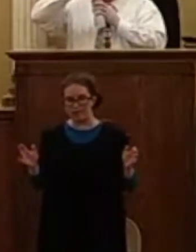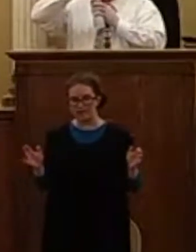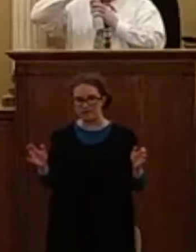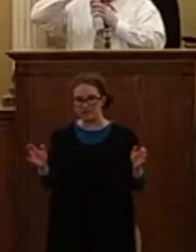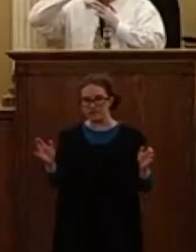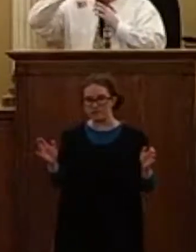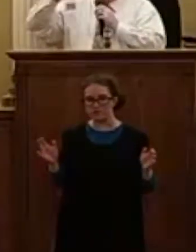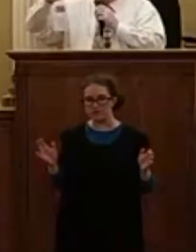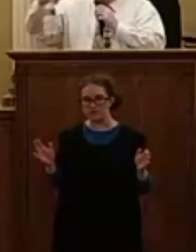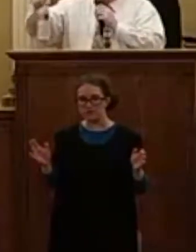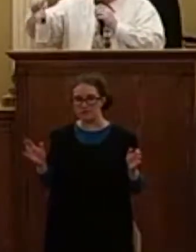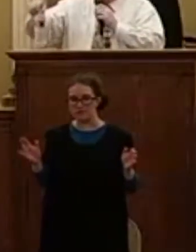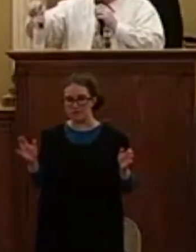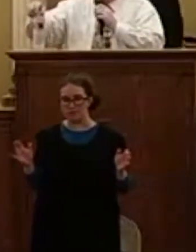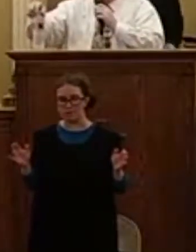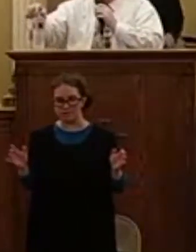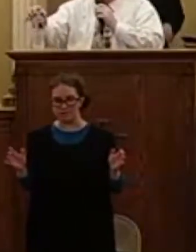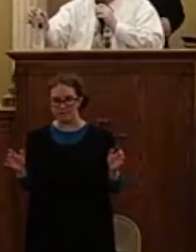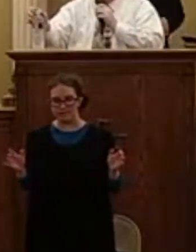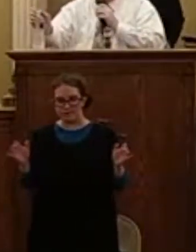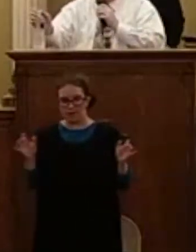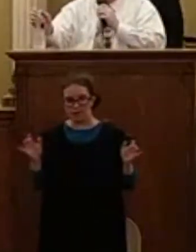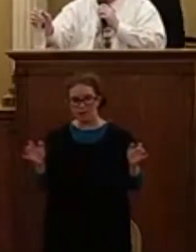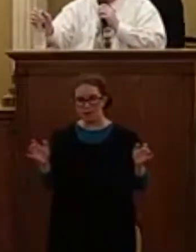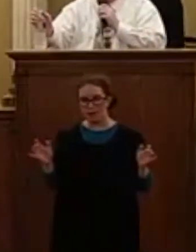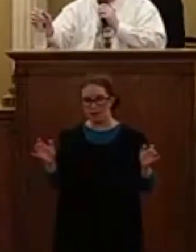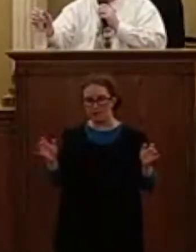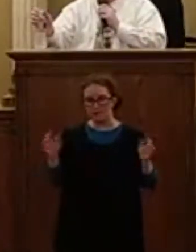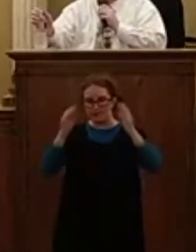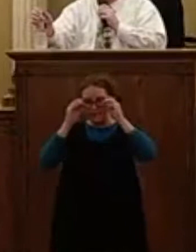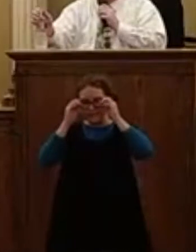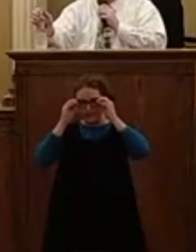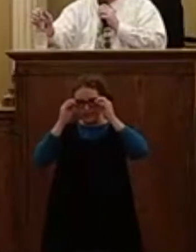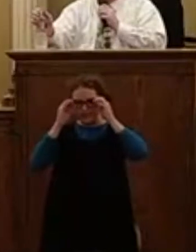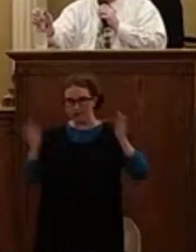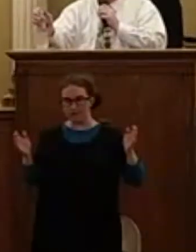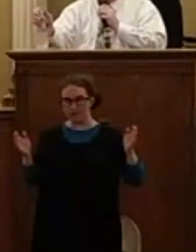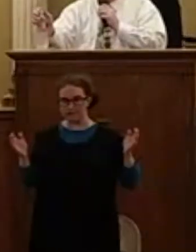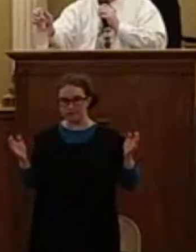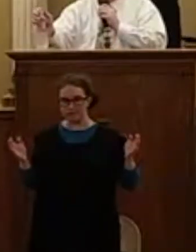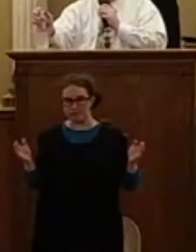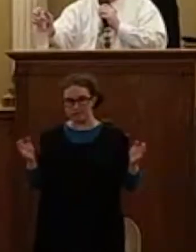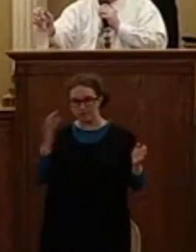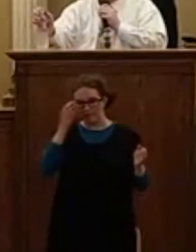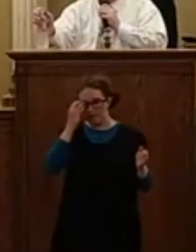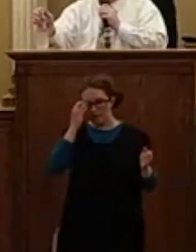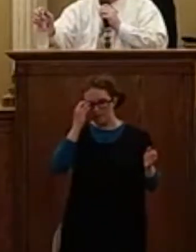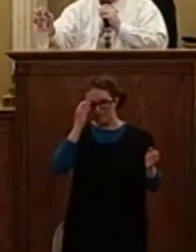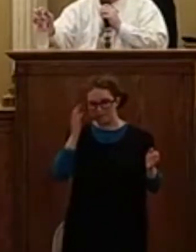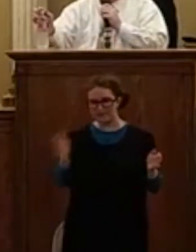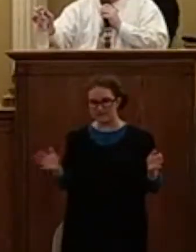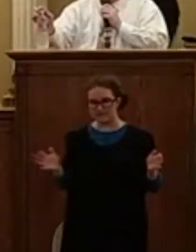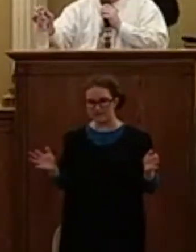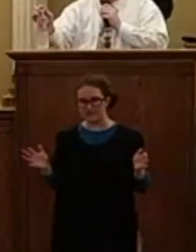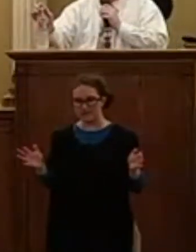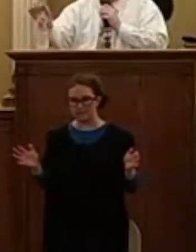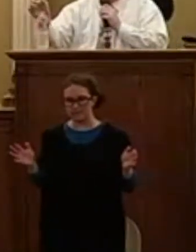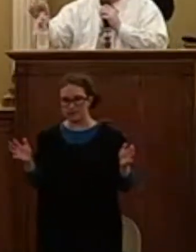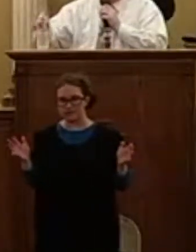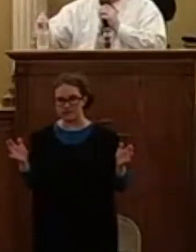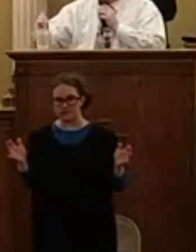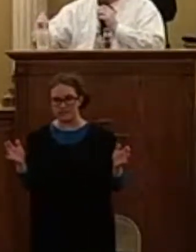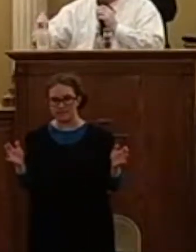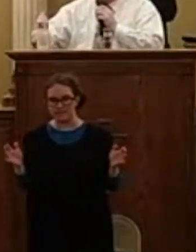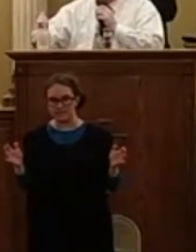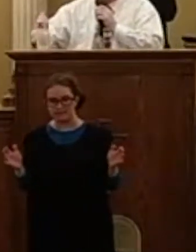rest upon the lips of clay. God, help me to follow after the Holy Ghost, to minister to this people.